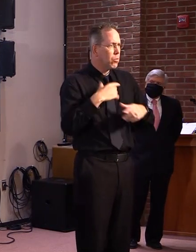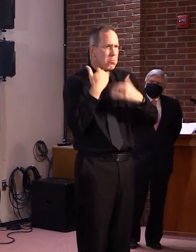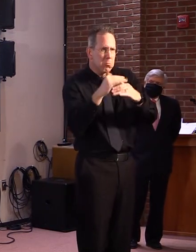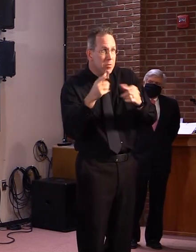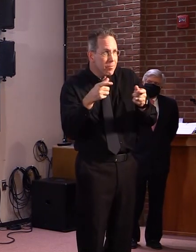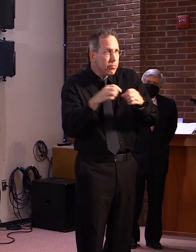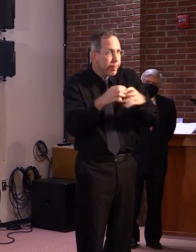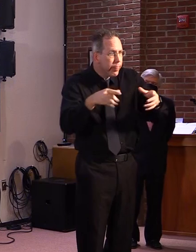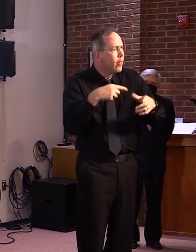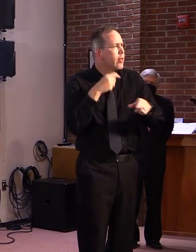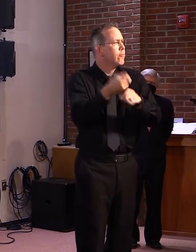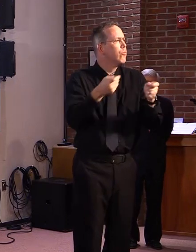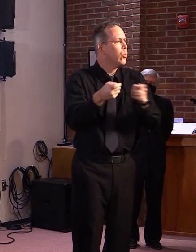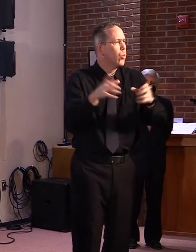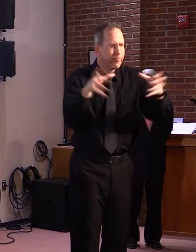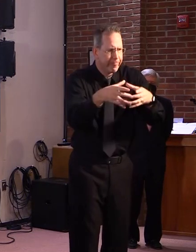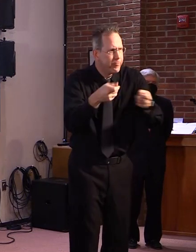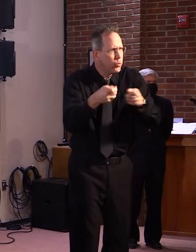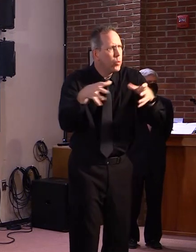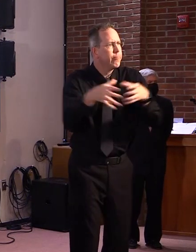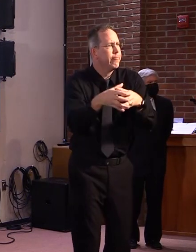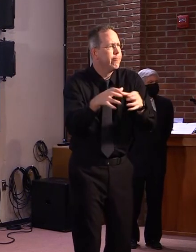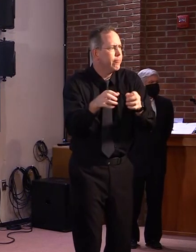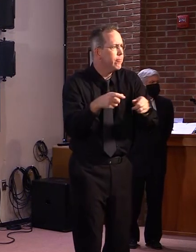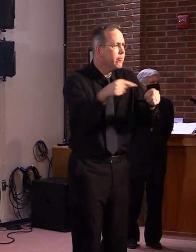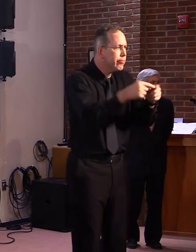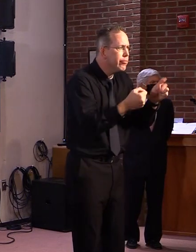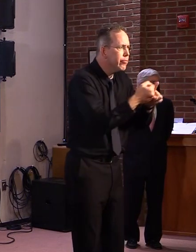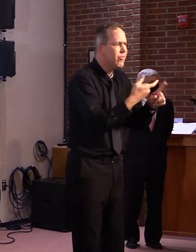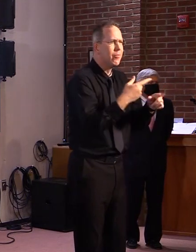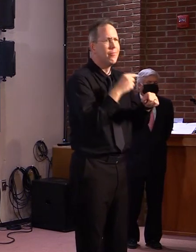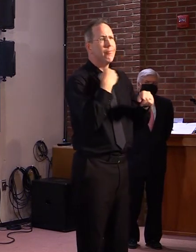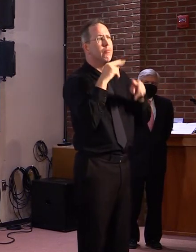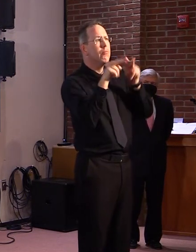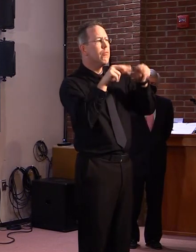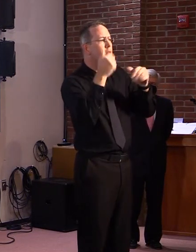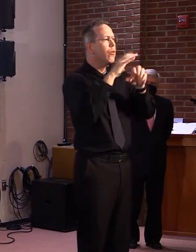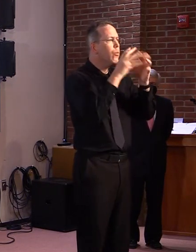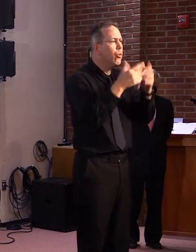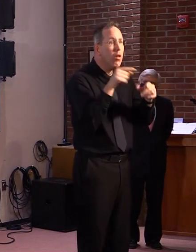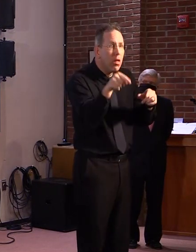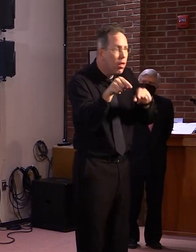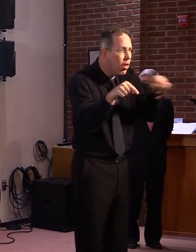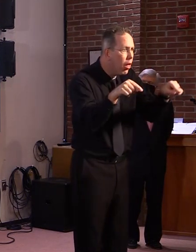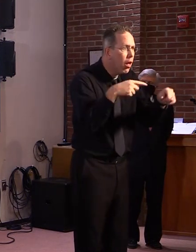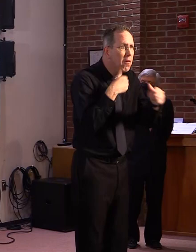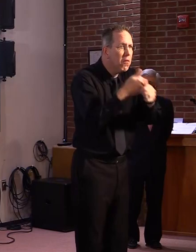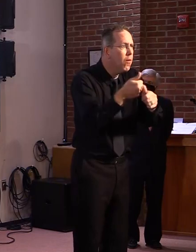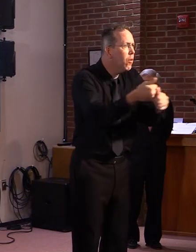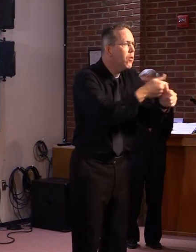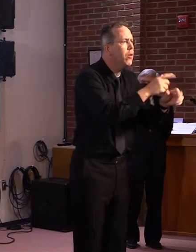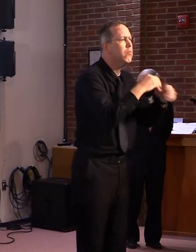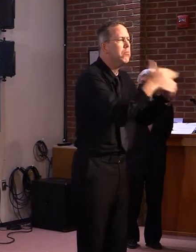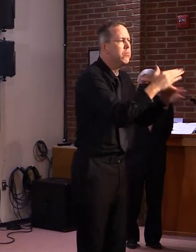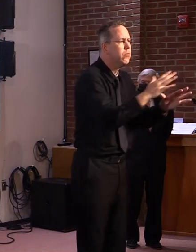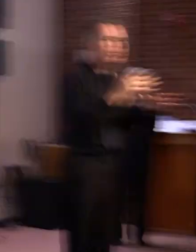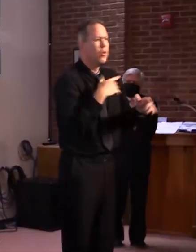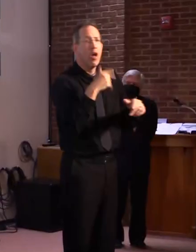future. But it may be a reality until, again, the vaccine is put on the market.